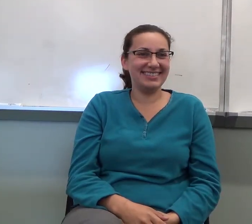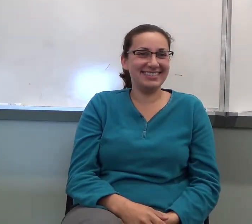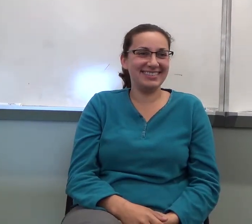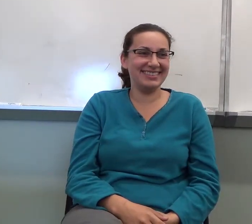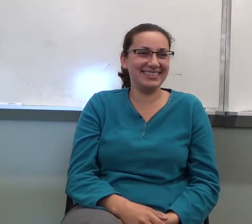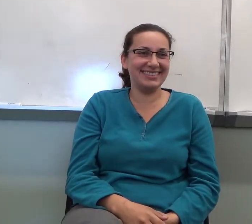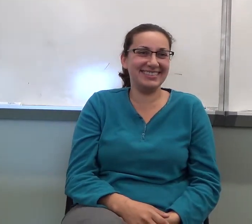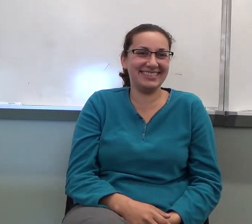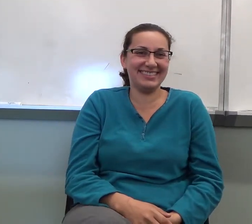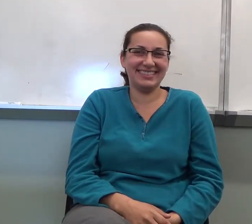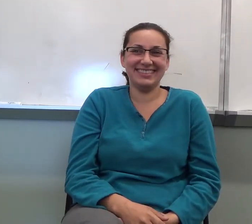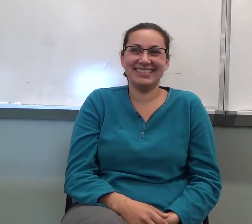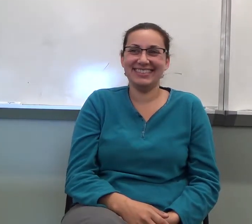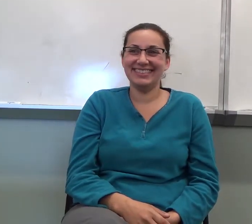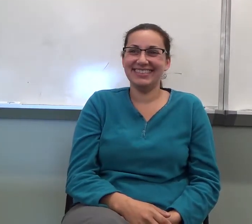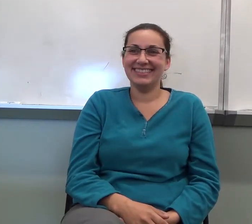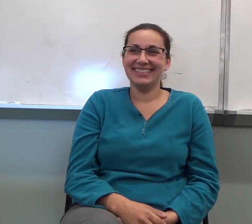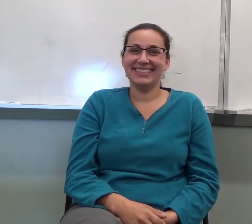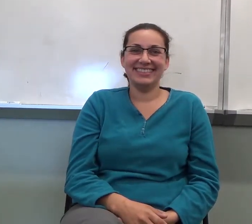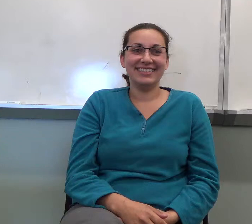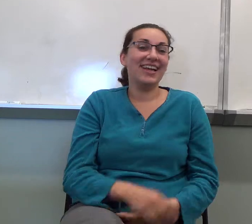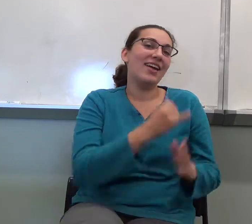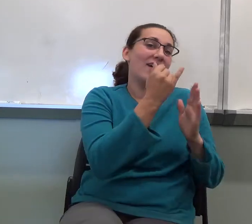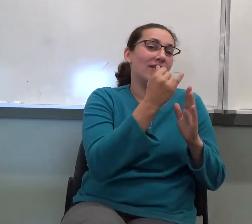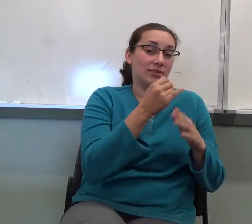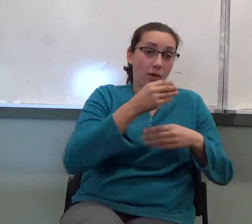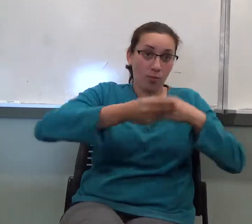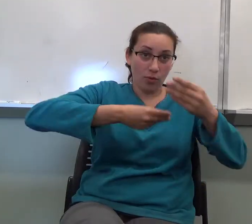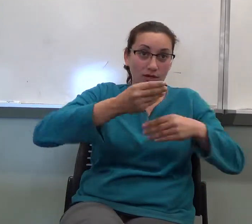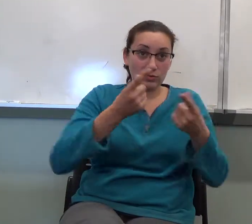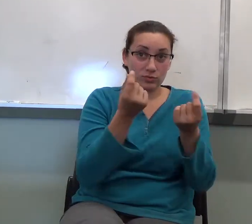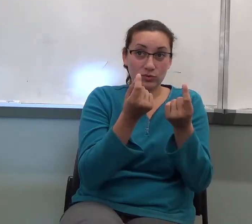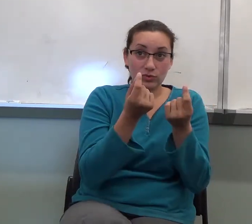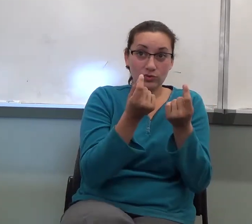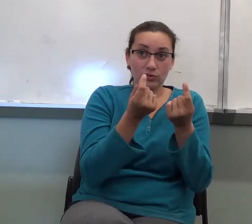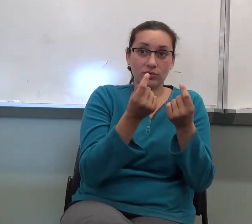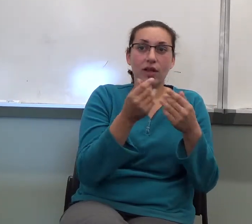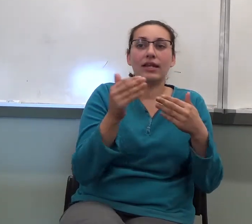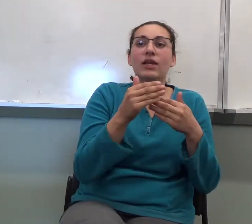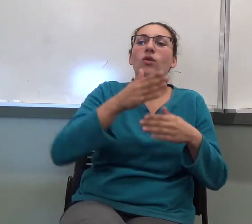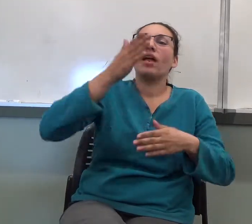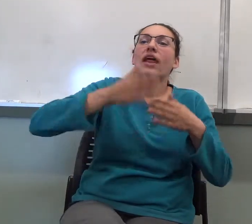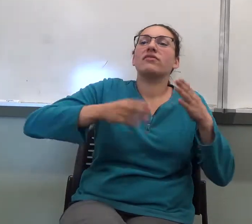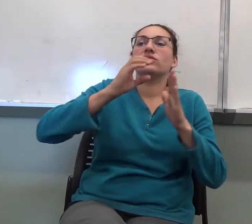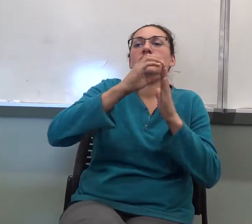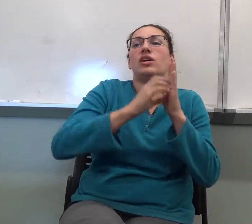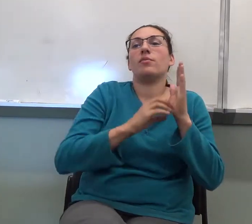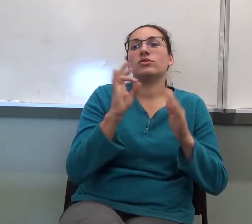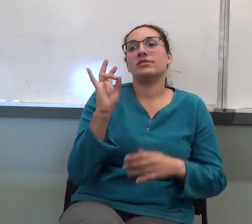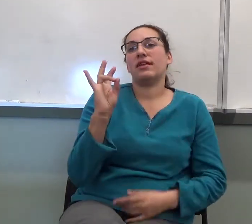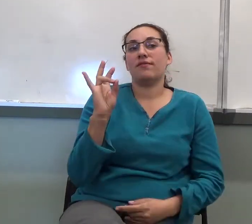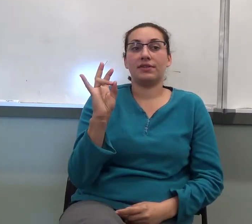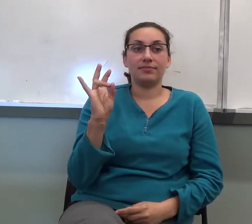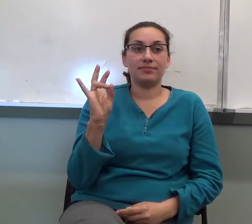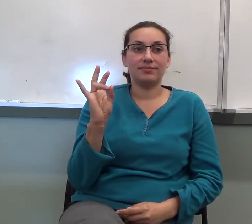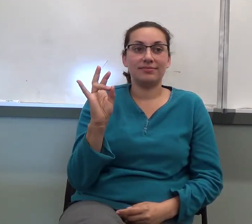actually, our process is taking us to the end of Chapter 7. We're through with Chapter 7 now. We'll do the homework from last